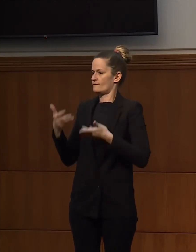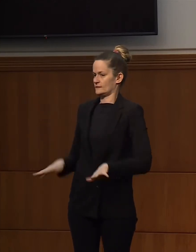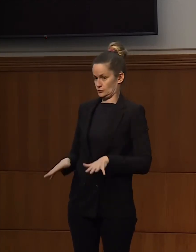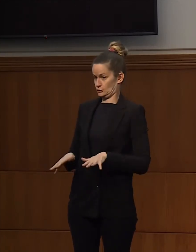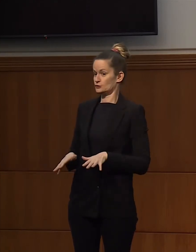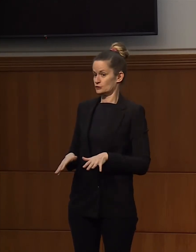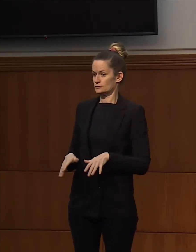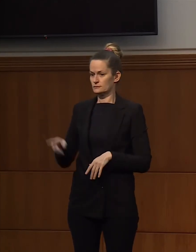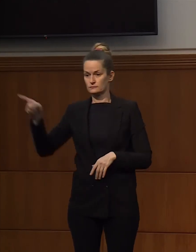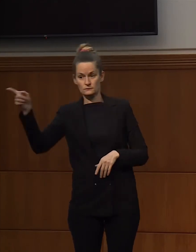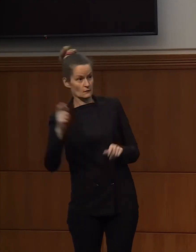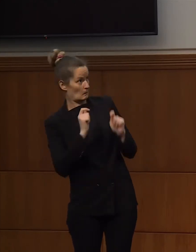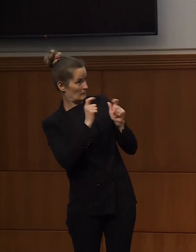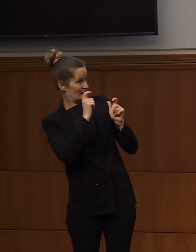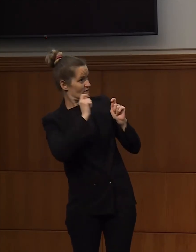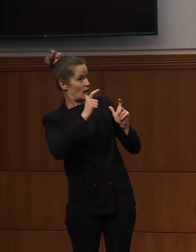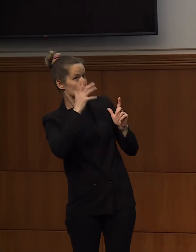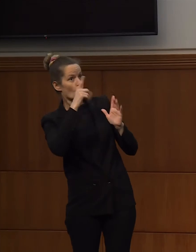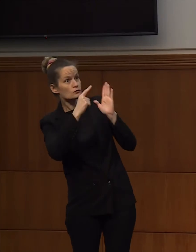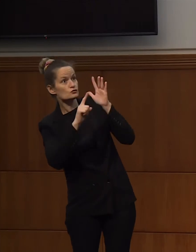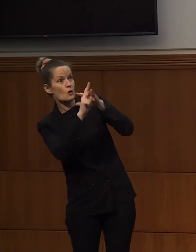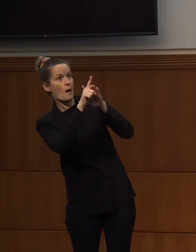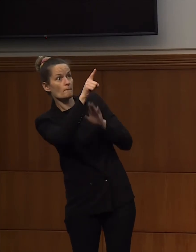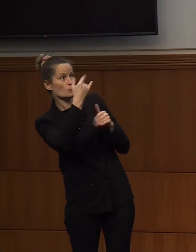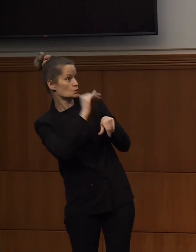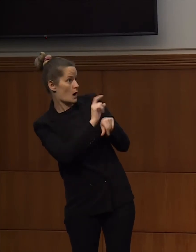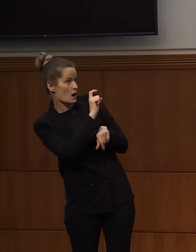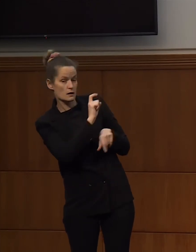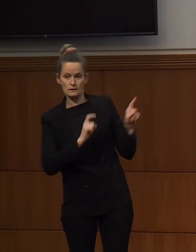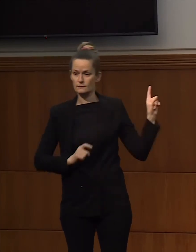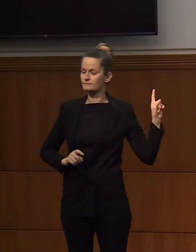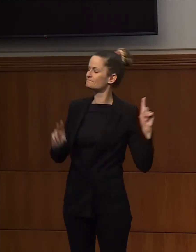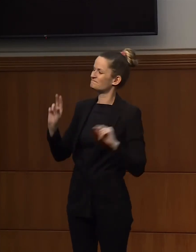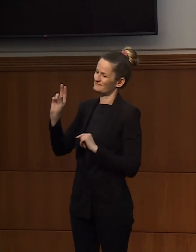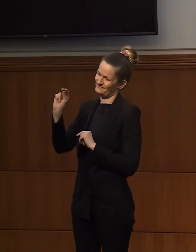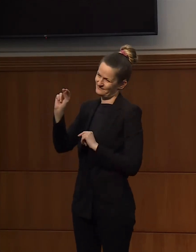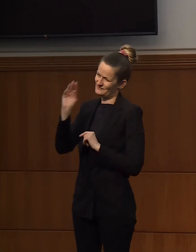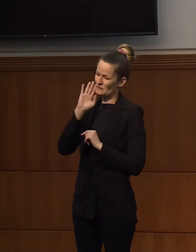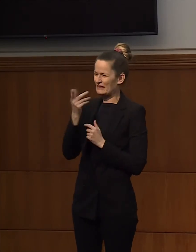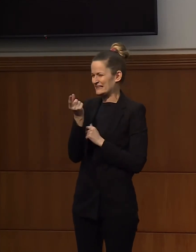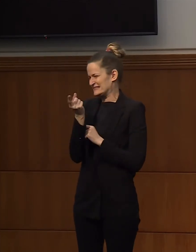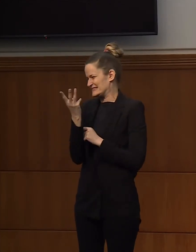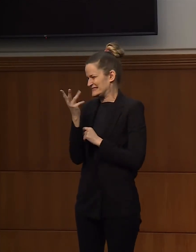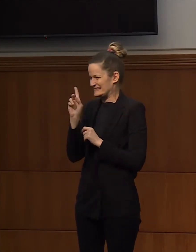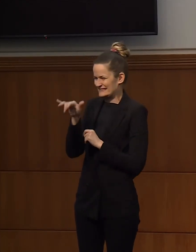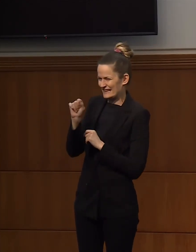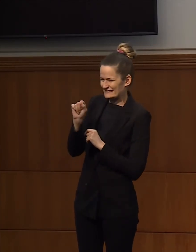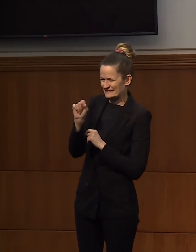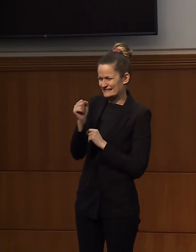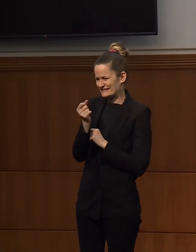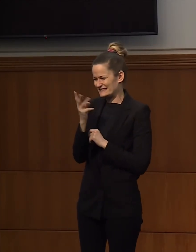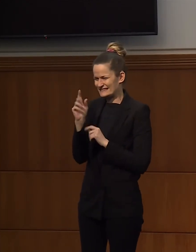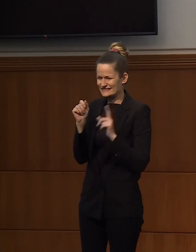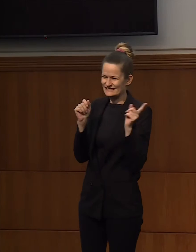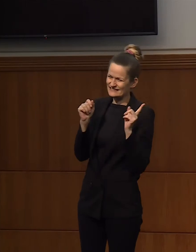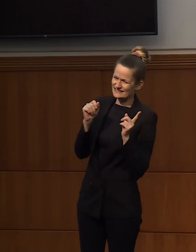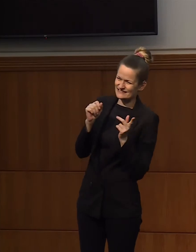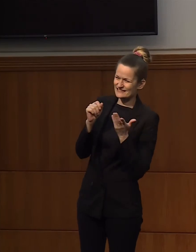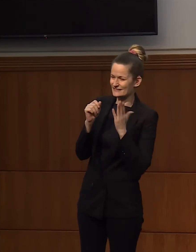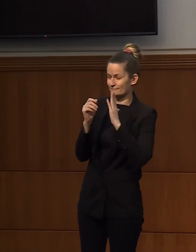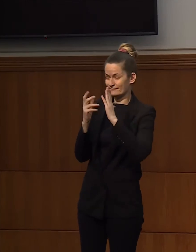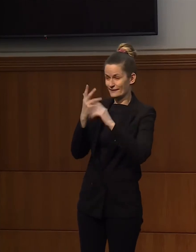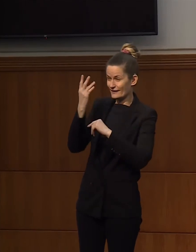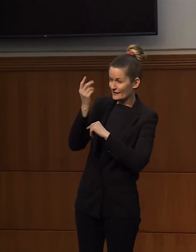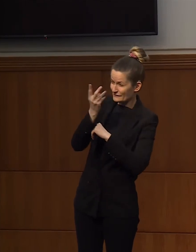not. It is not look up your- immediate. You would probably need to give it anywhere from 7 to 30 days. 7 to 30 days. All right, thank